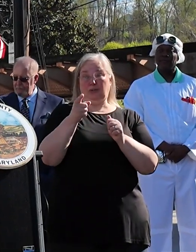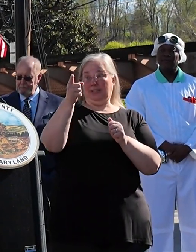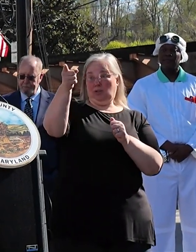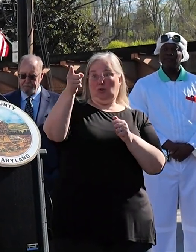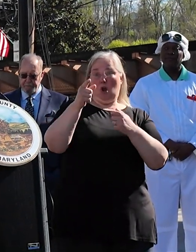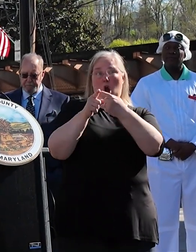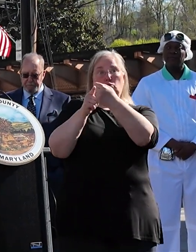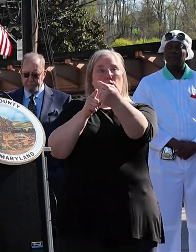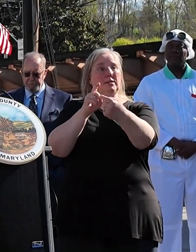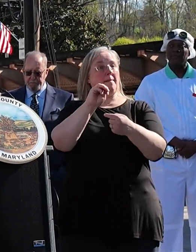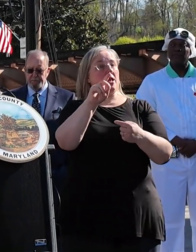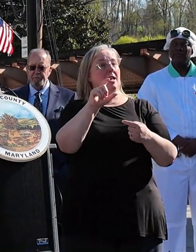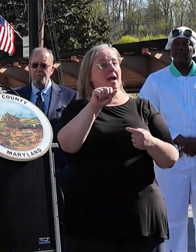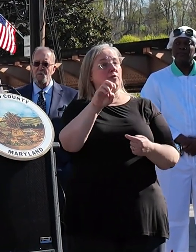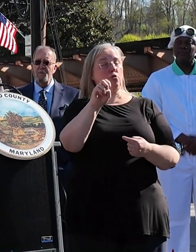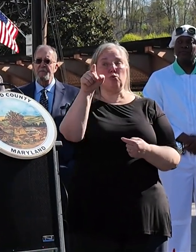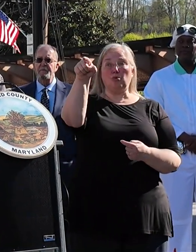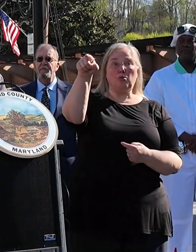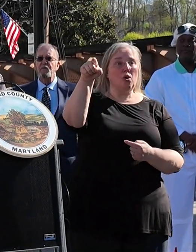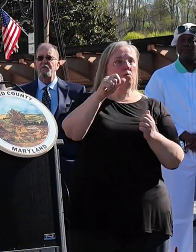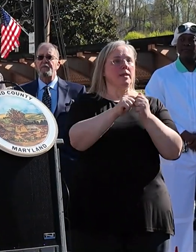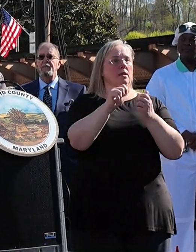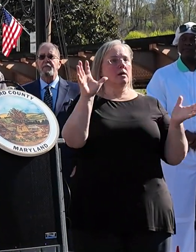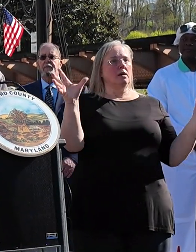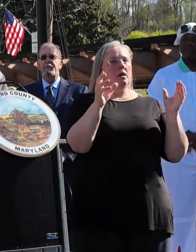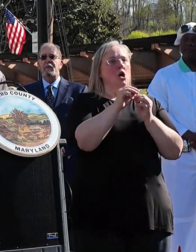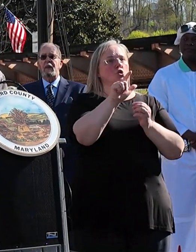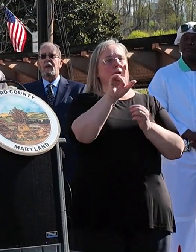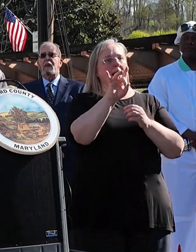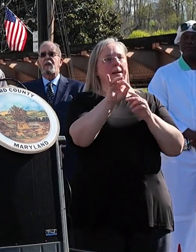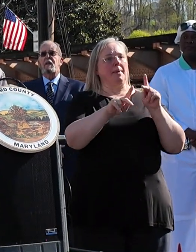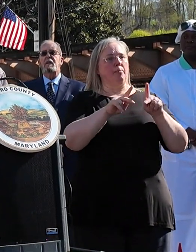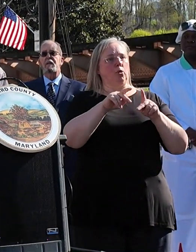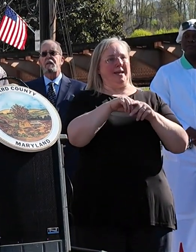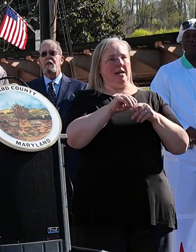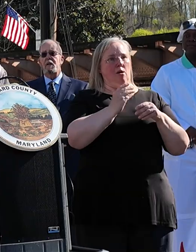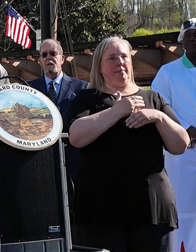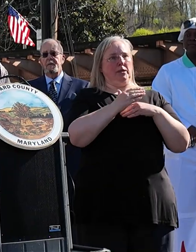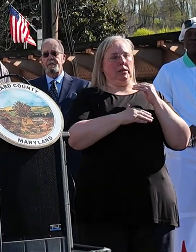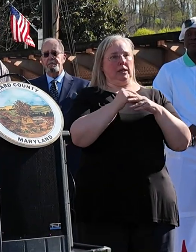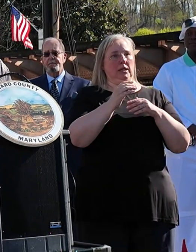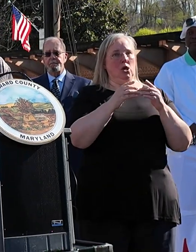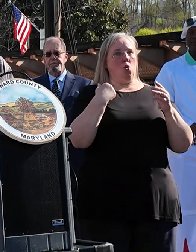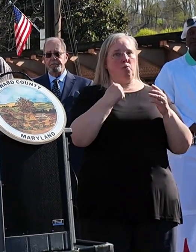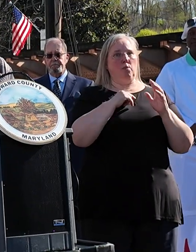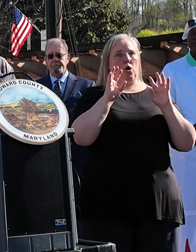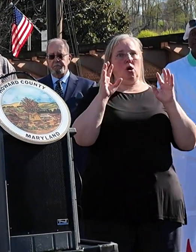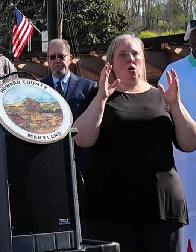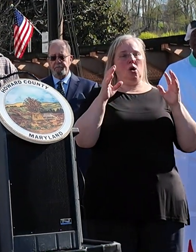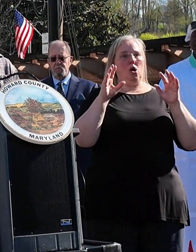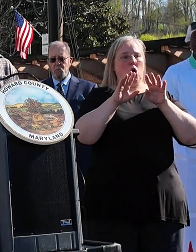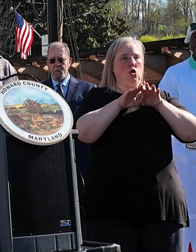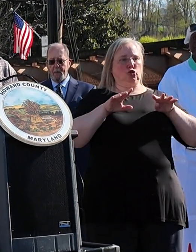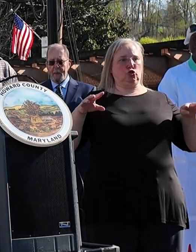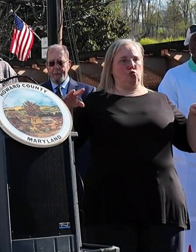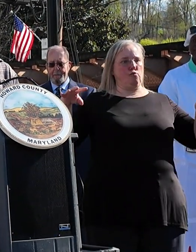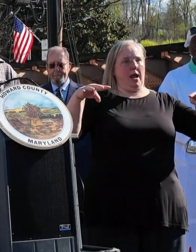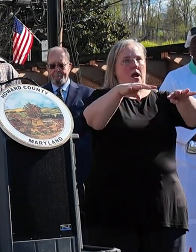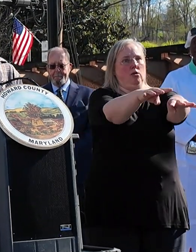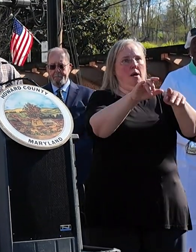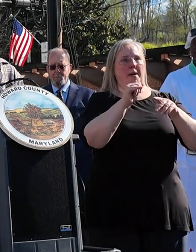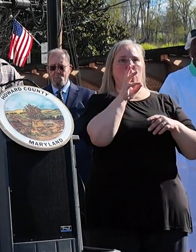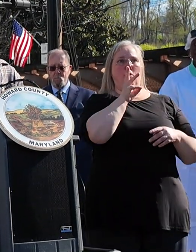Avenue, with 28 people in our building, and we were surrounded by water.